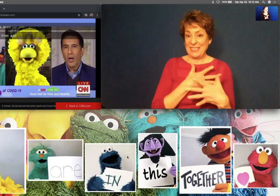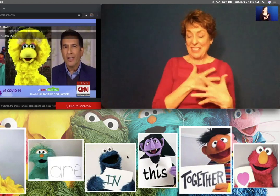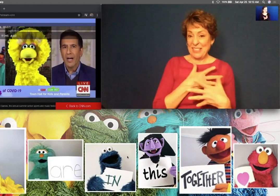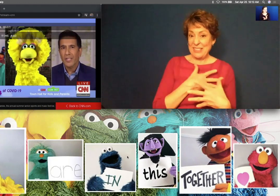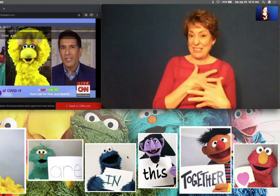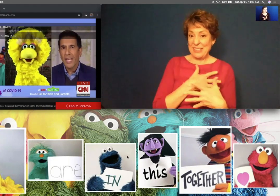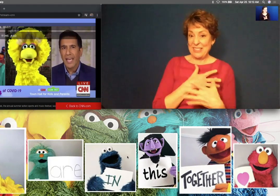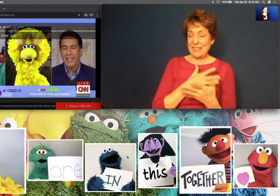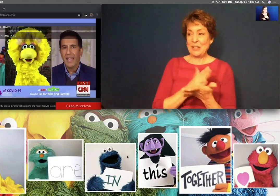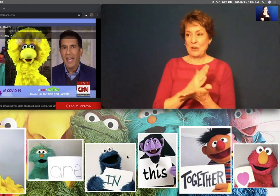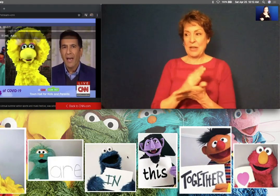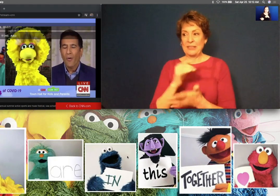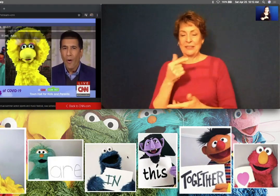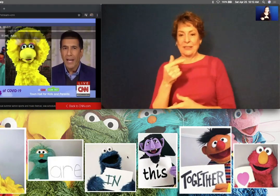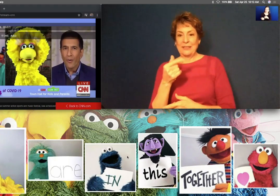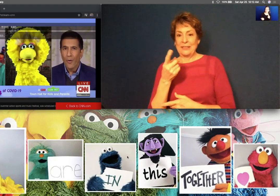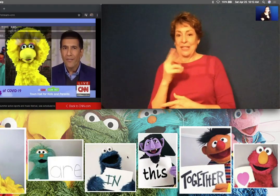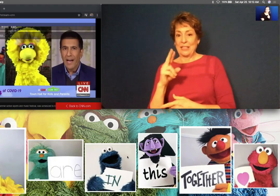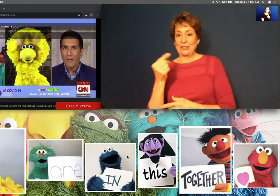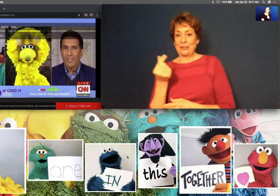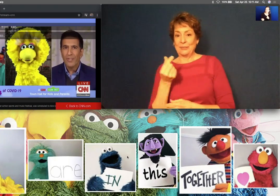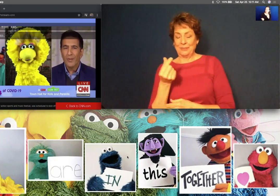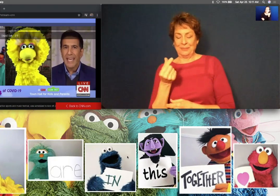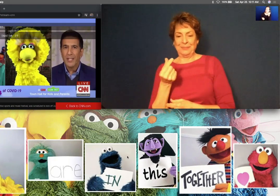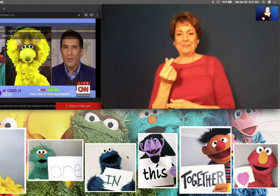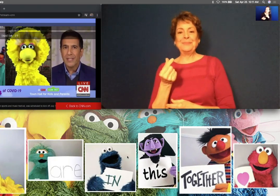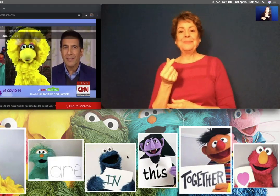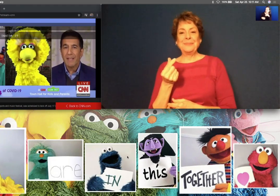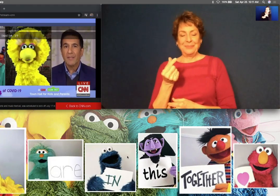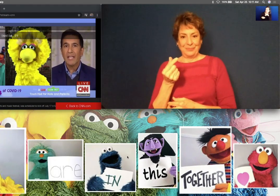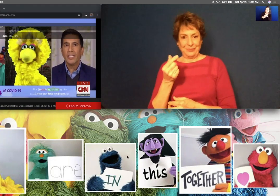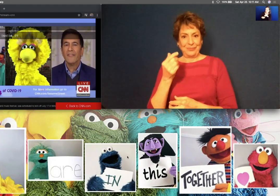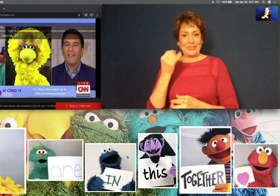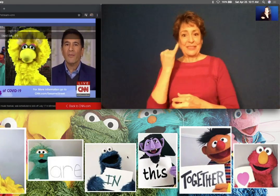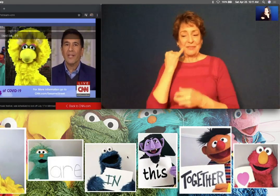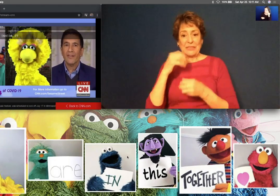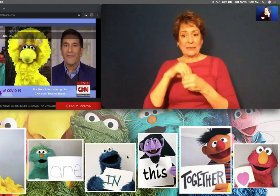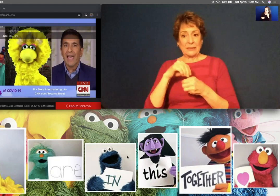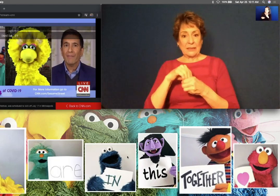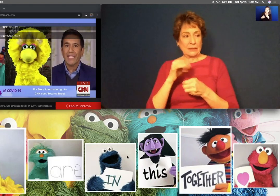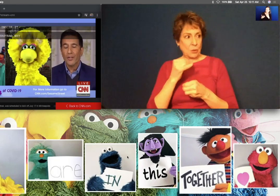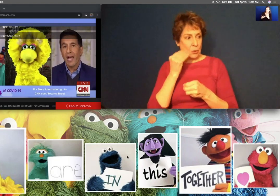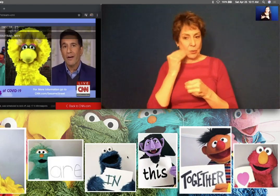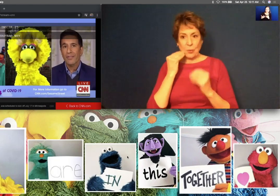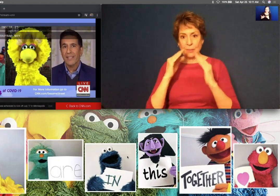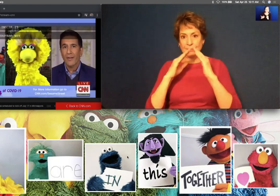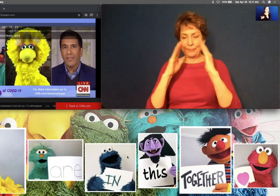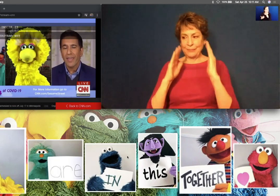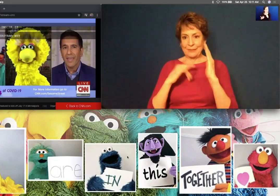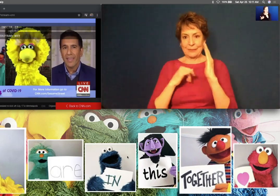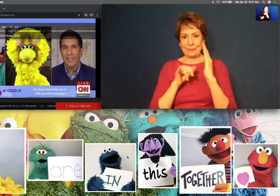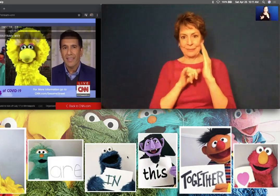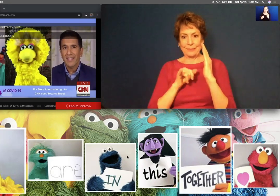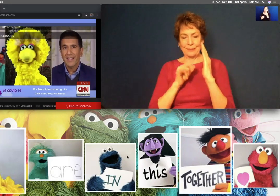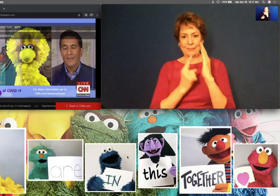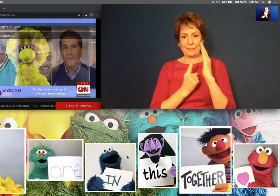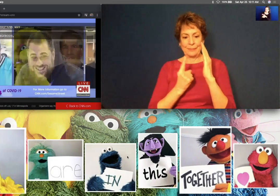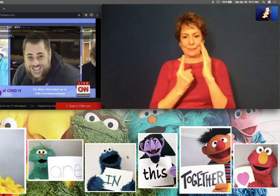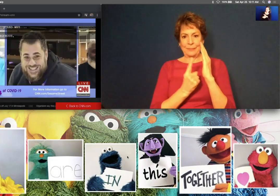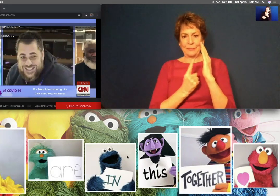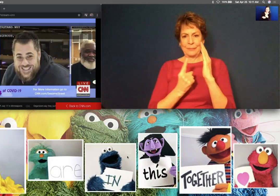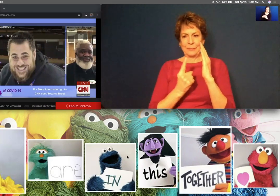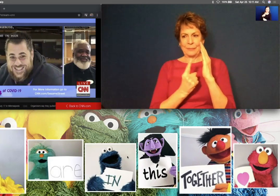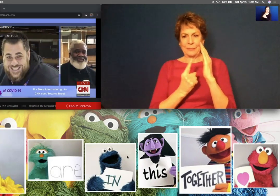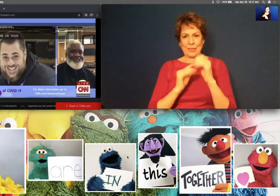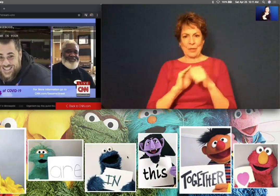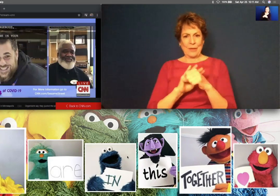to understand why coronavirus is so dangerous, especially if everyone in your family and your house is healthy. There are some families,